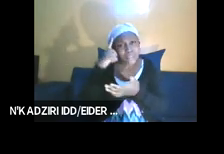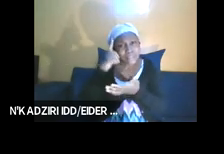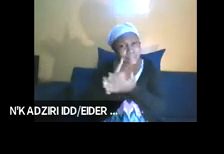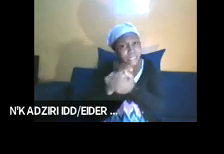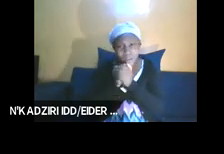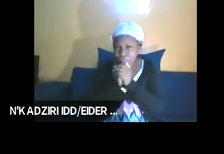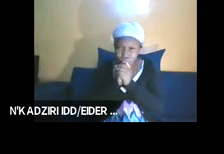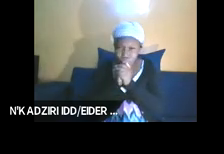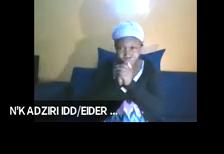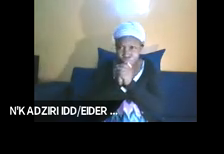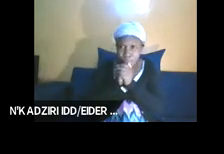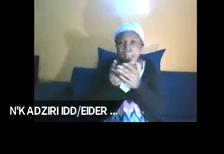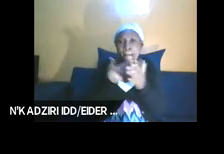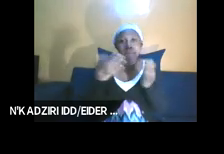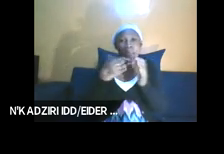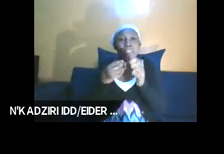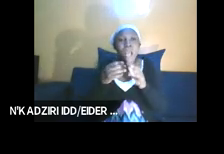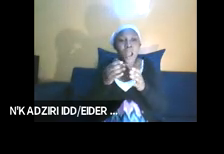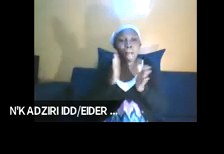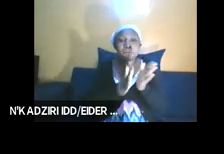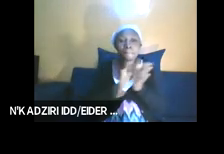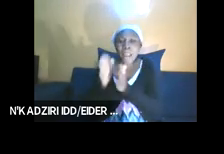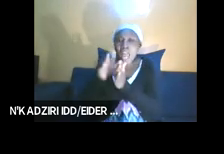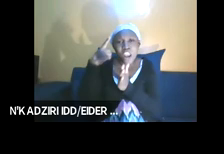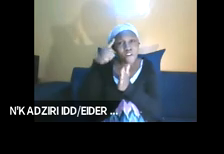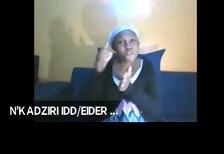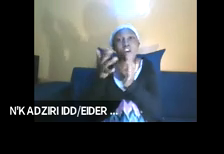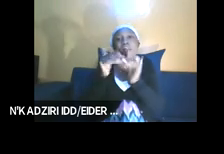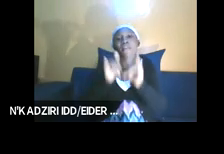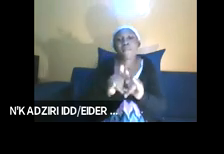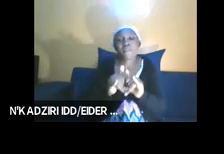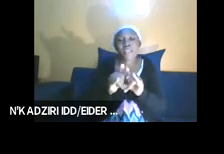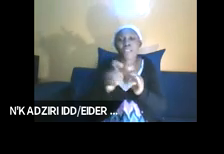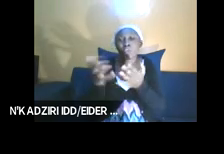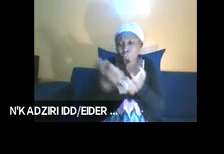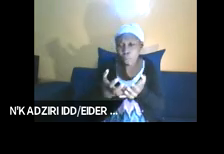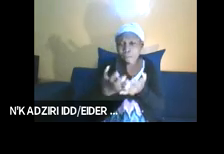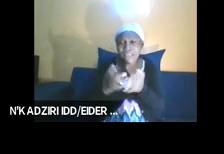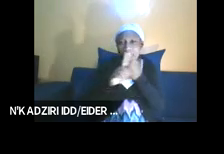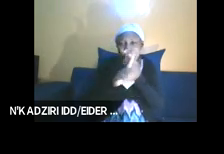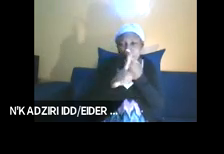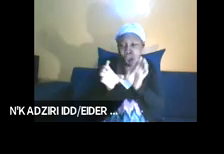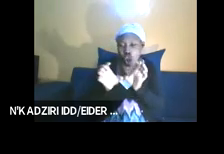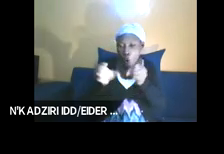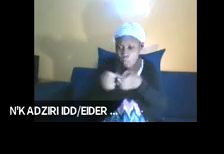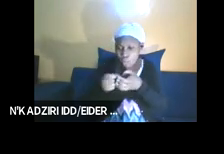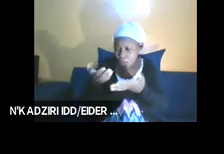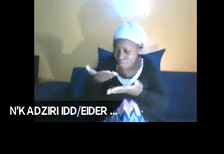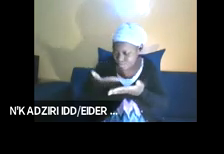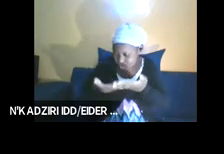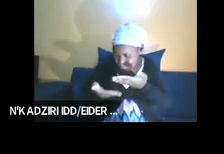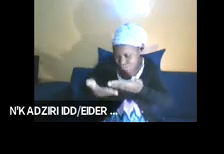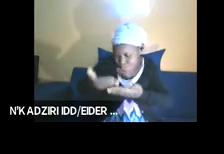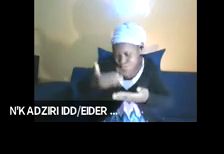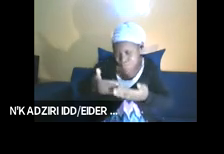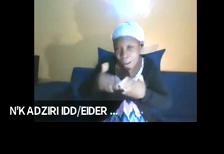to host an event that allows us to bring together our communities to engage in a different way of peer review,